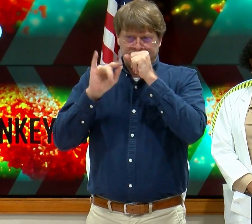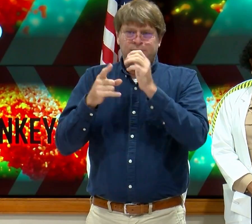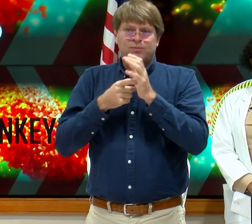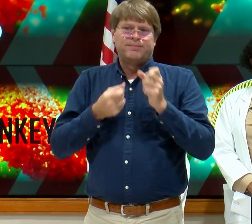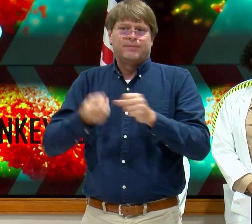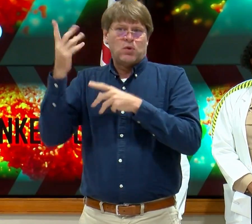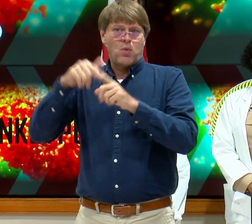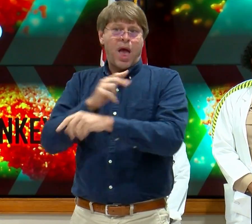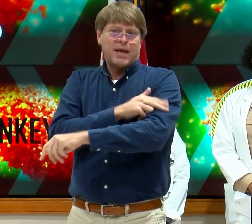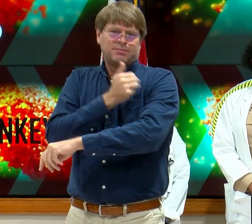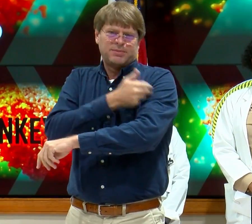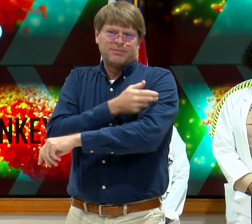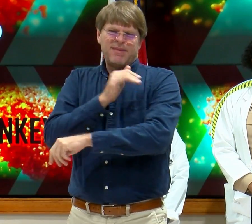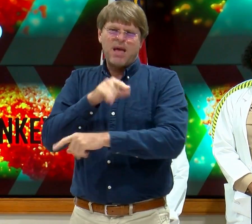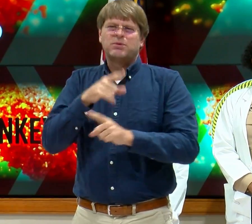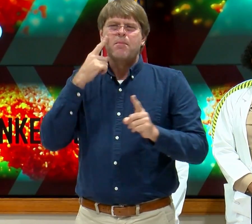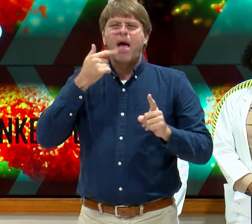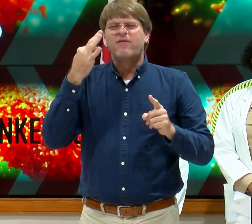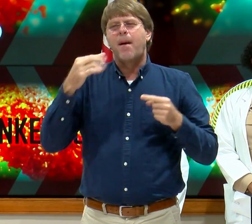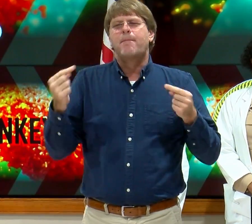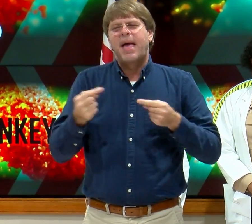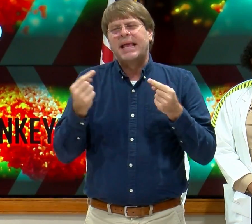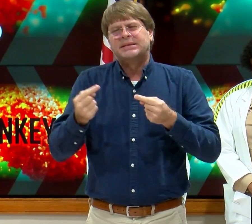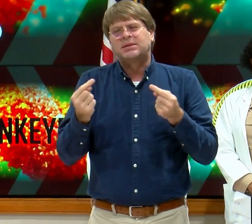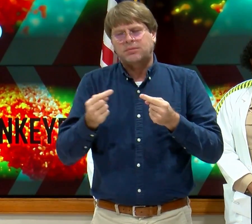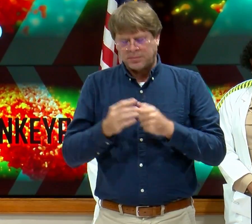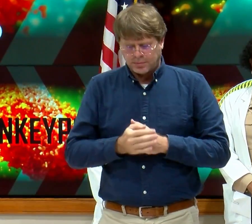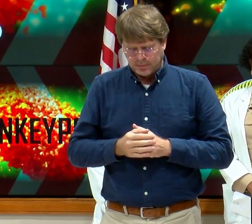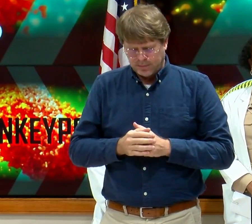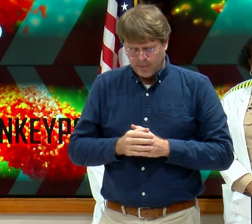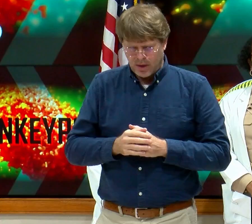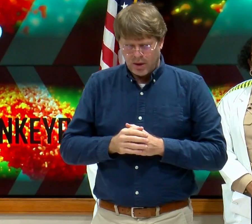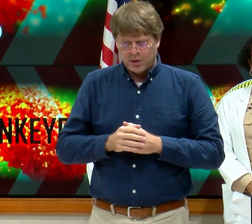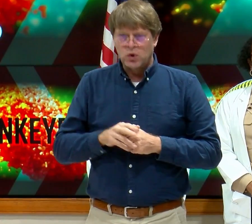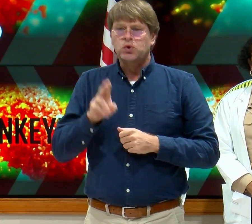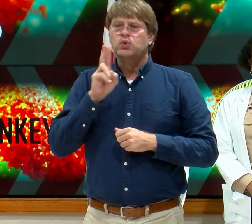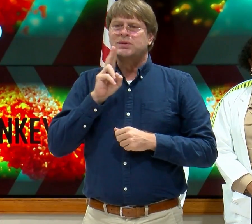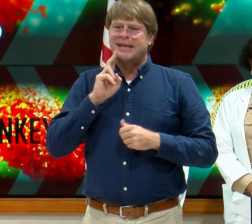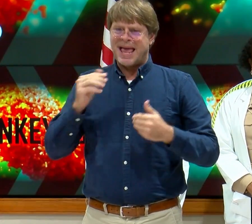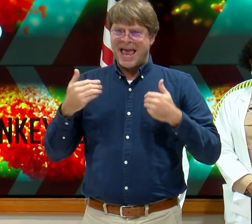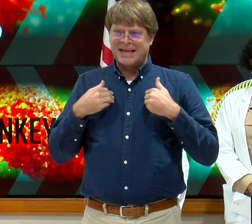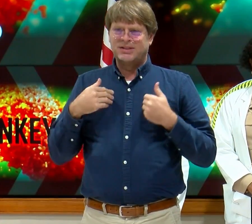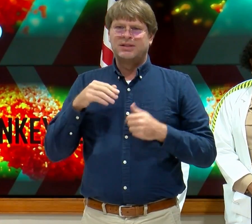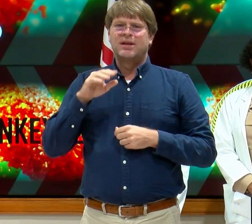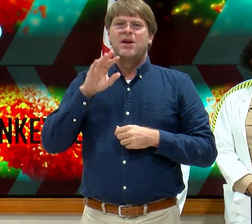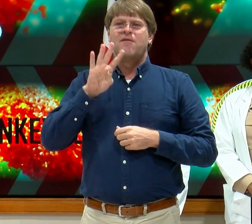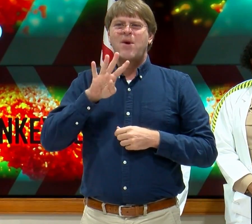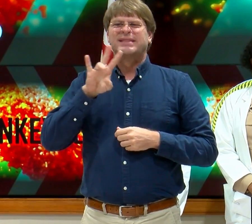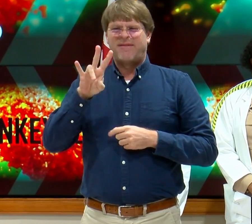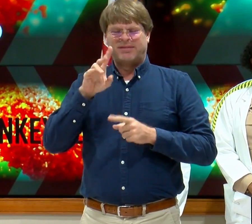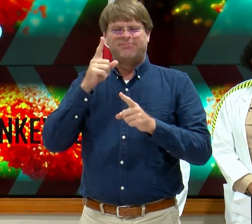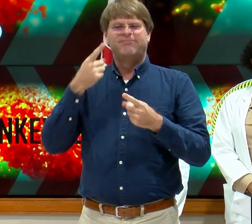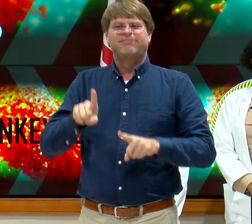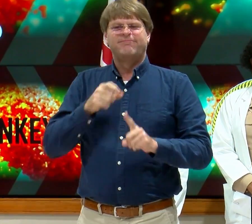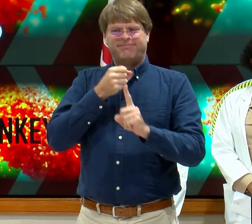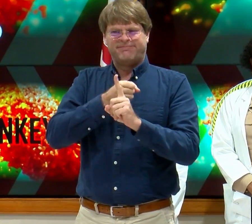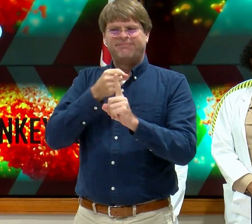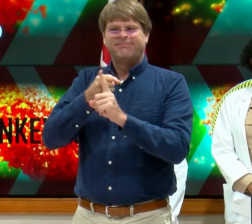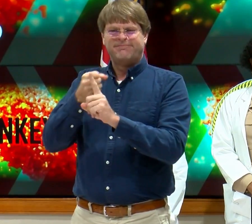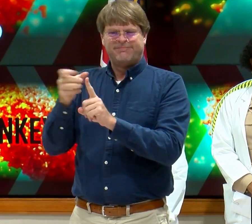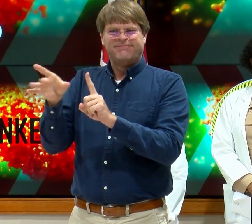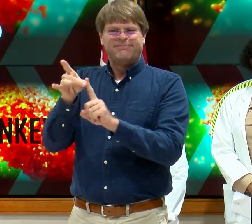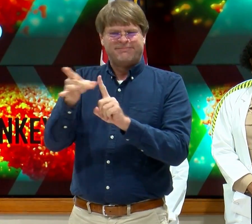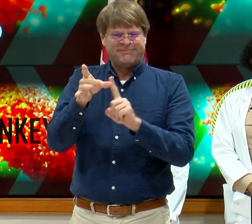hospitalization, and that was primarily for pain management. Houston currently has 47 confirmed cases. At